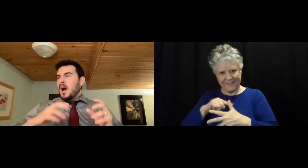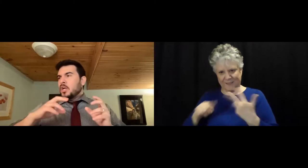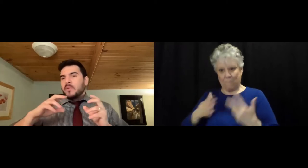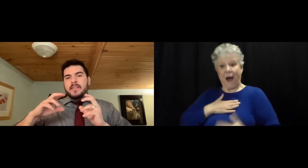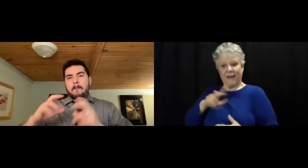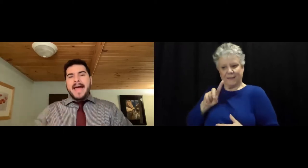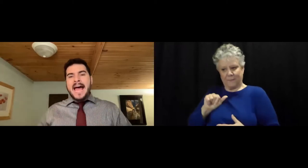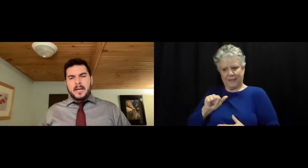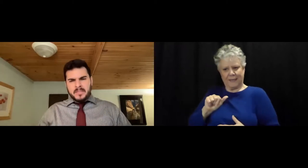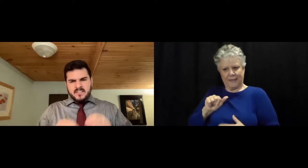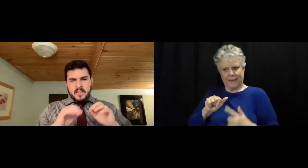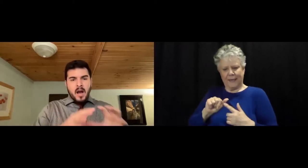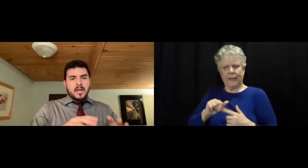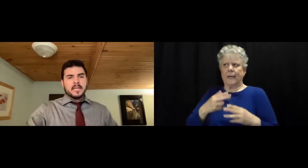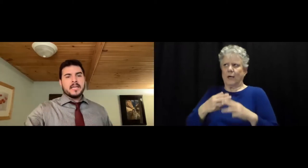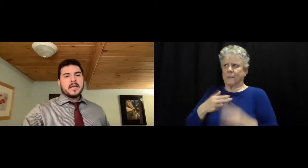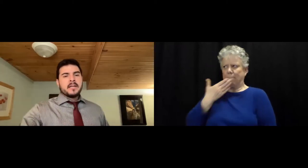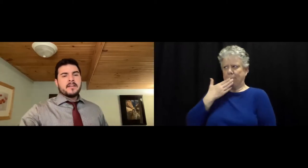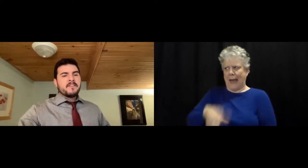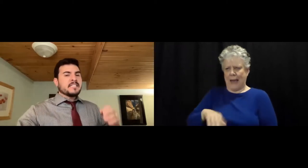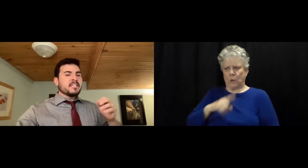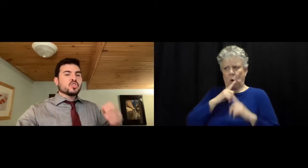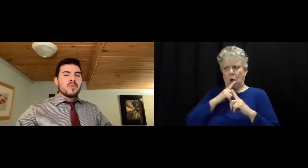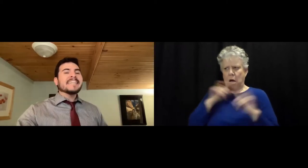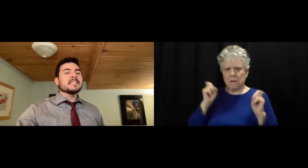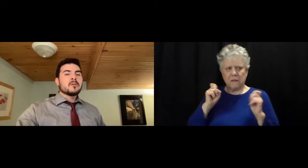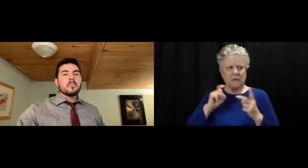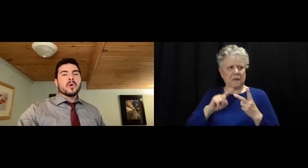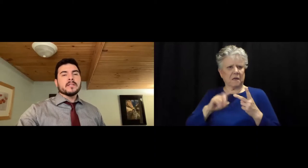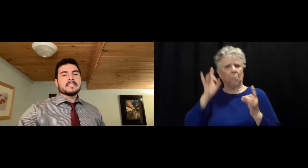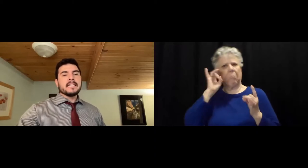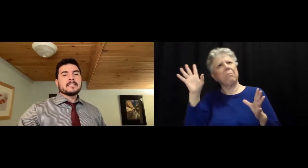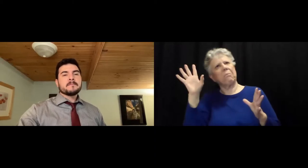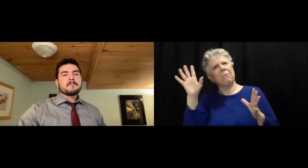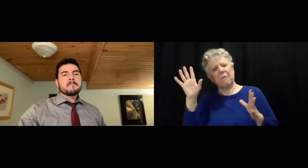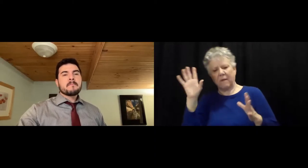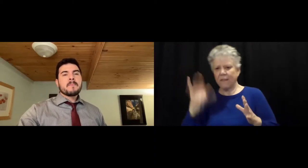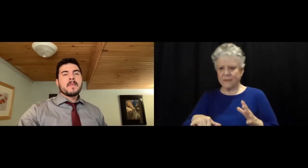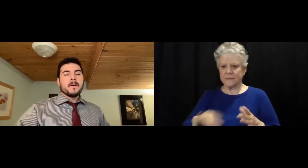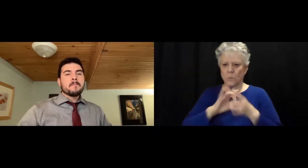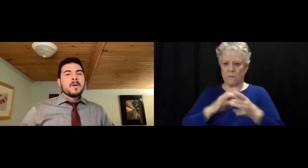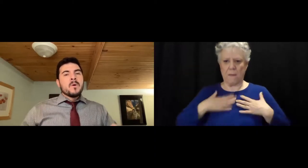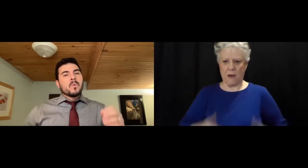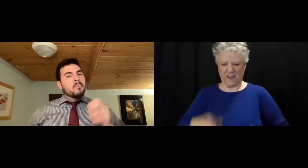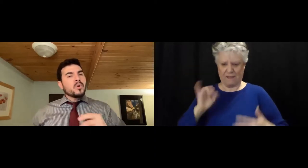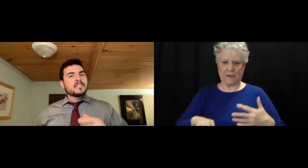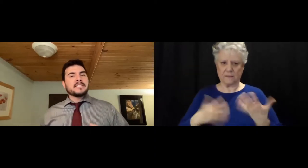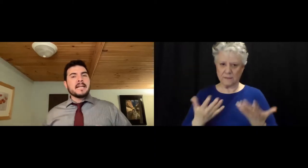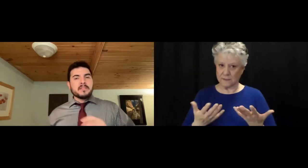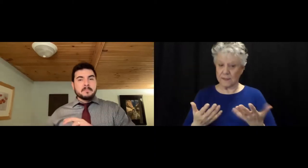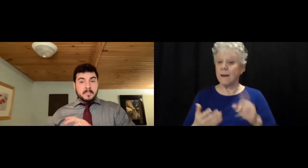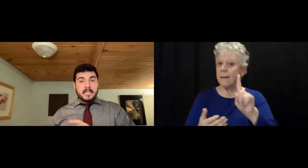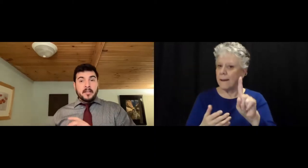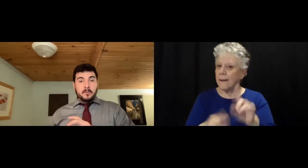be unequivocally bad, objectively ugly, and definitively tragic corporeal states. Now, what's important to